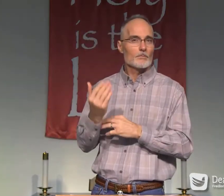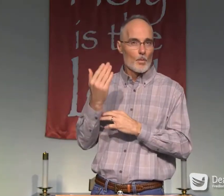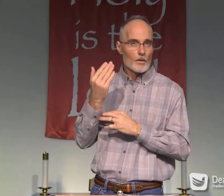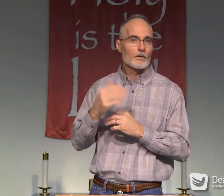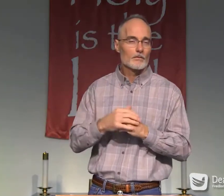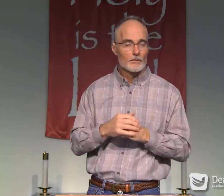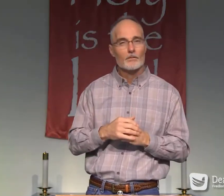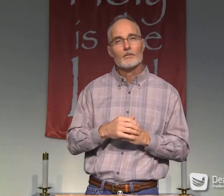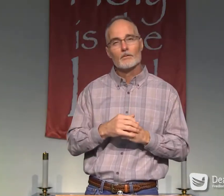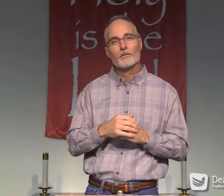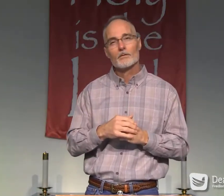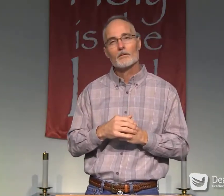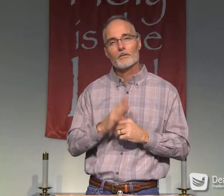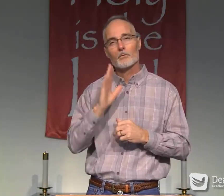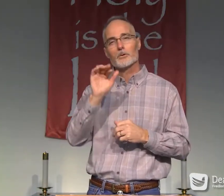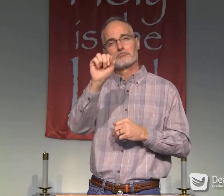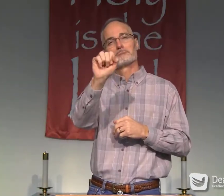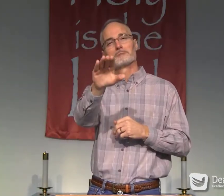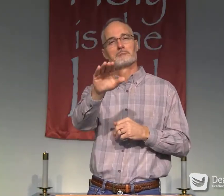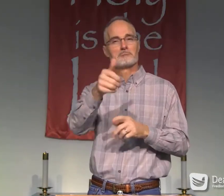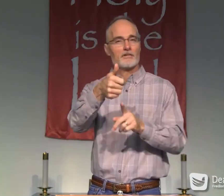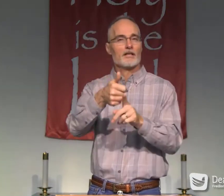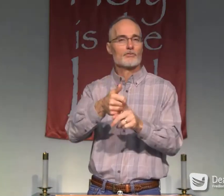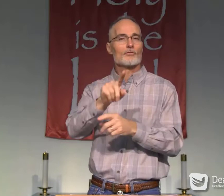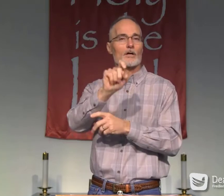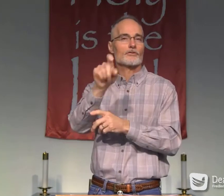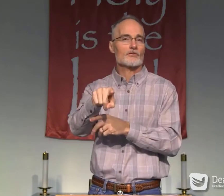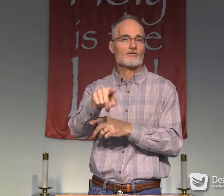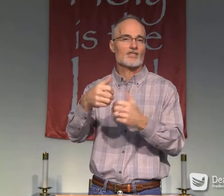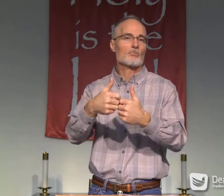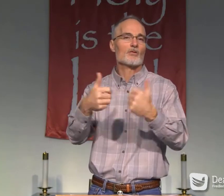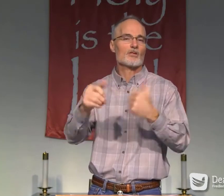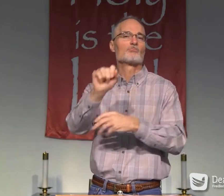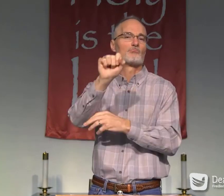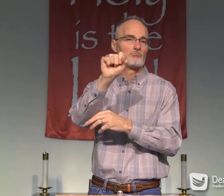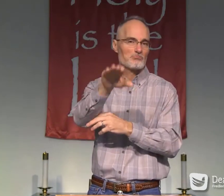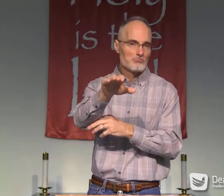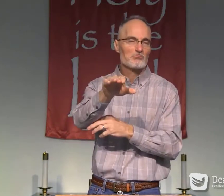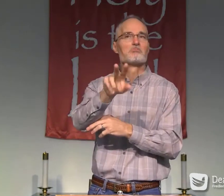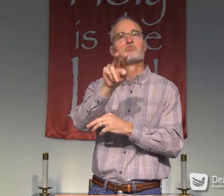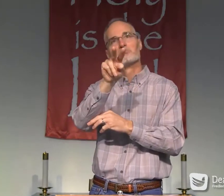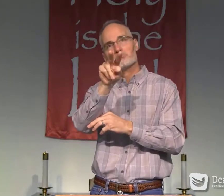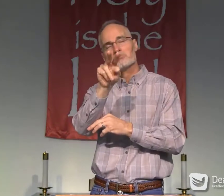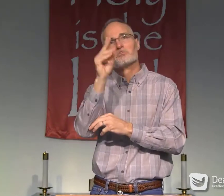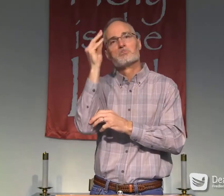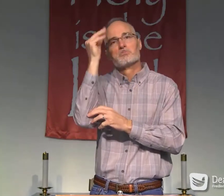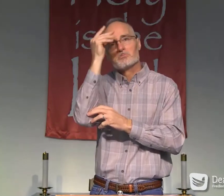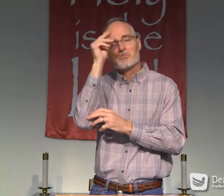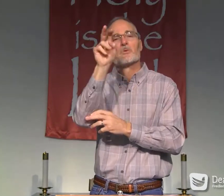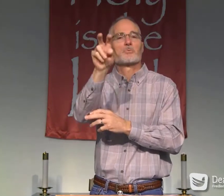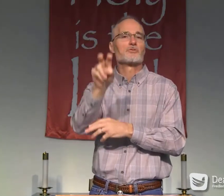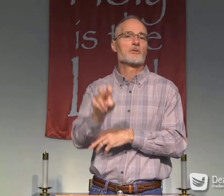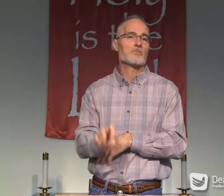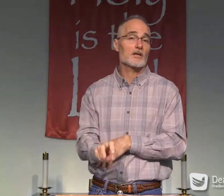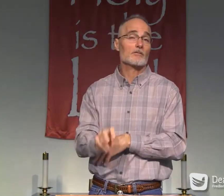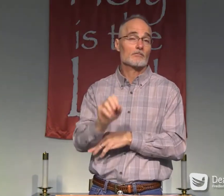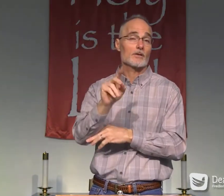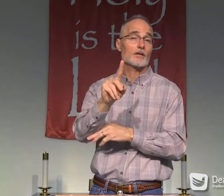Few questions I want us to think about this morning. I'm going to throw out each question separately. I'm hoping that